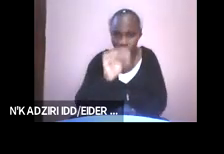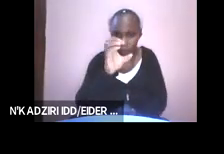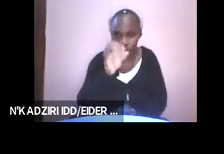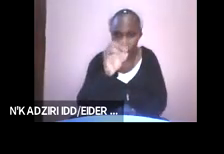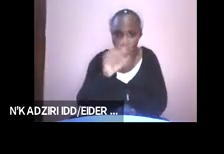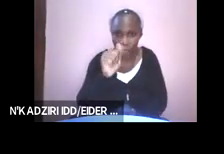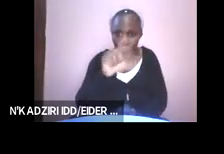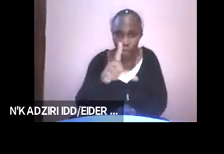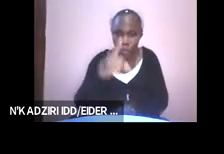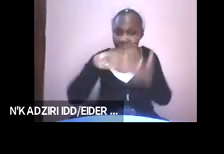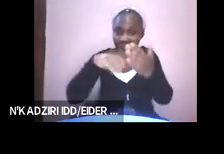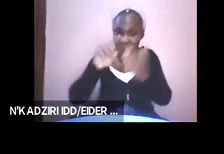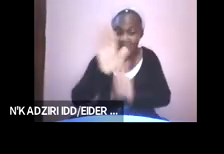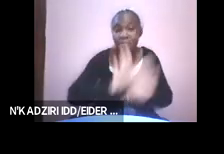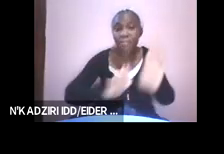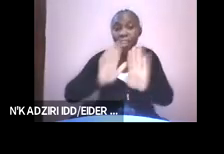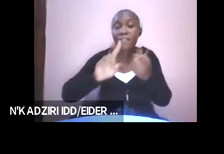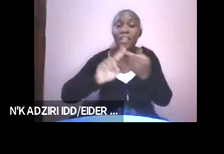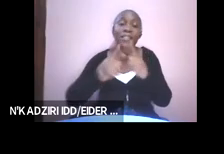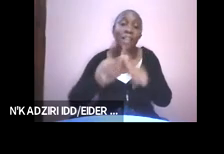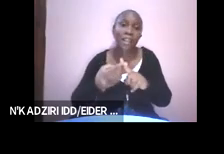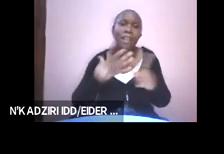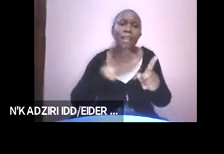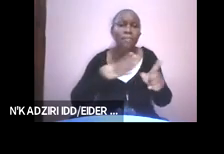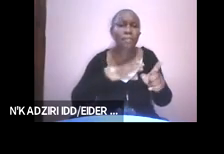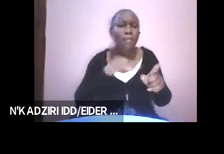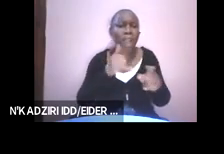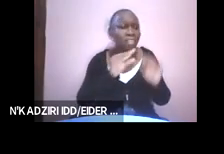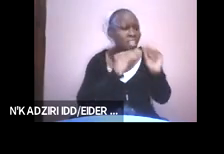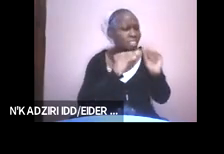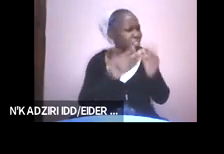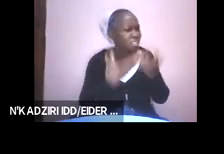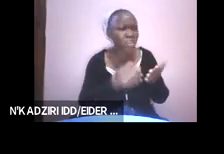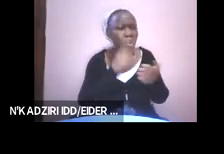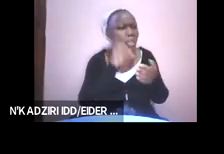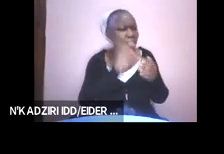systems. So they're being taught not to be morally